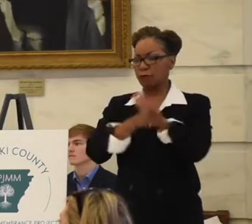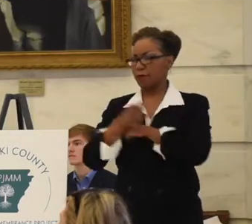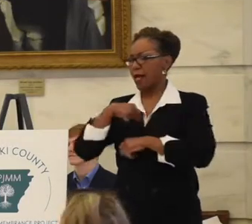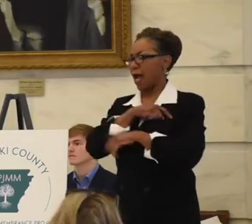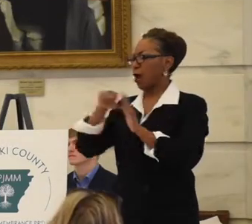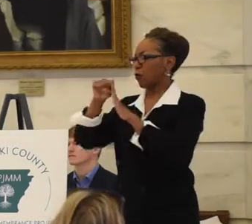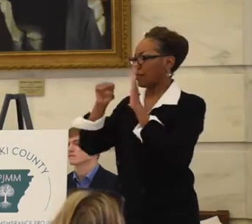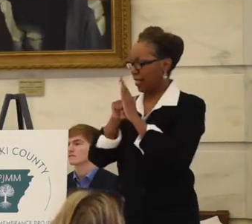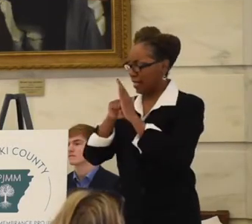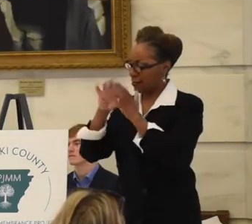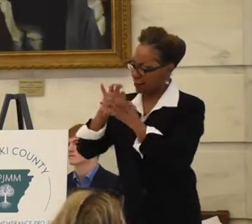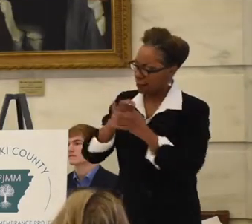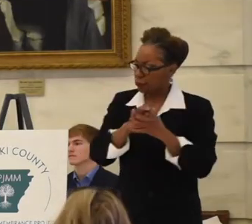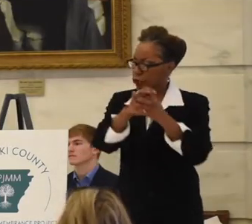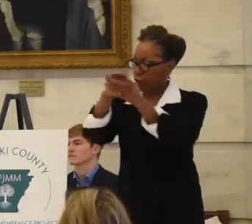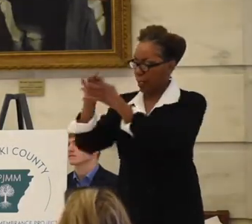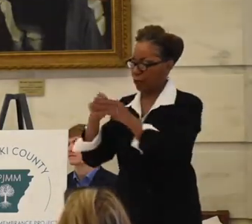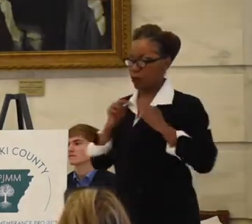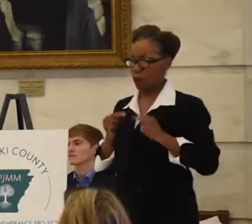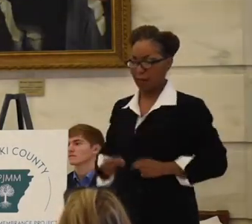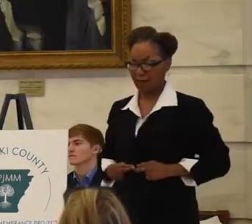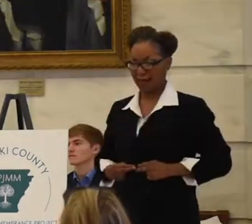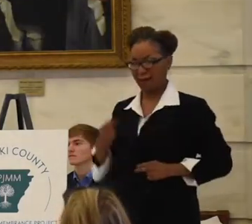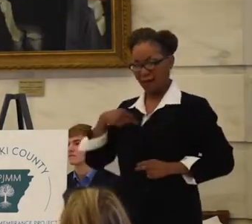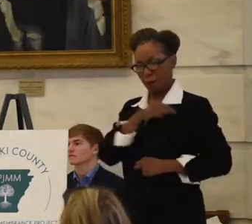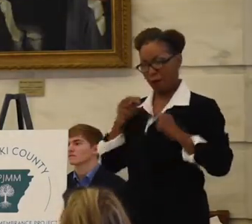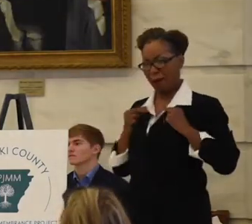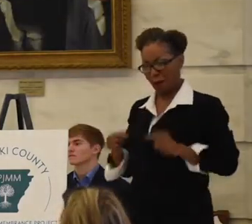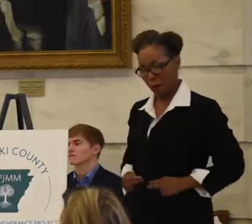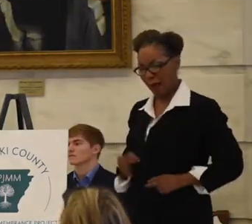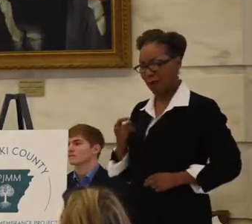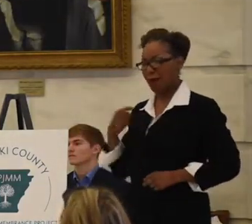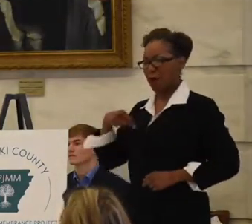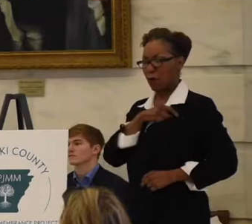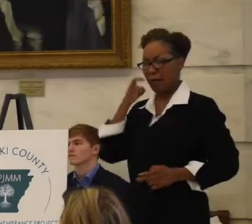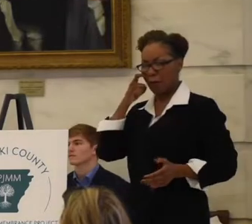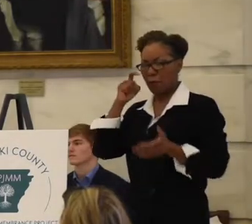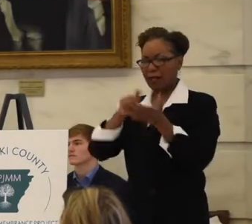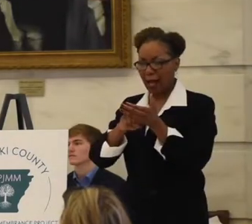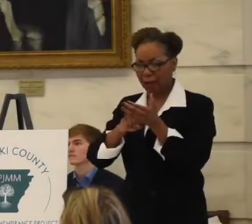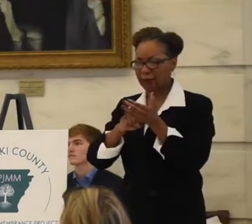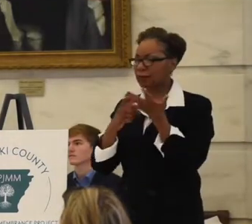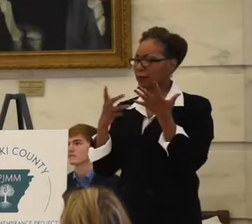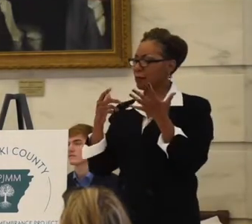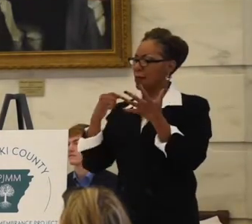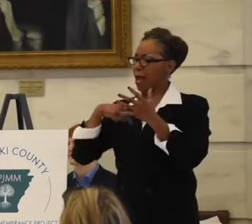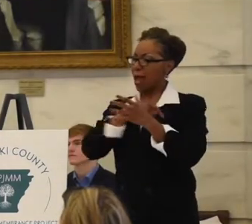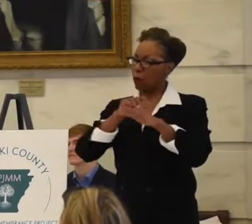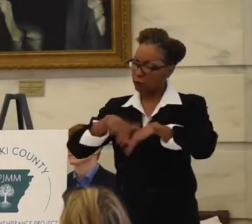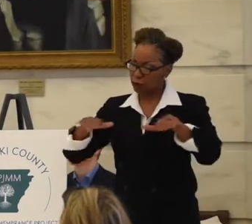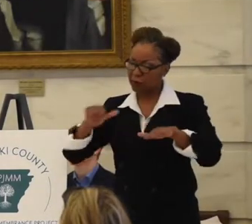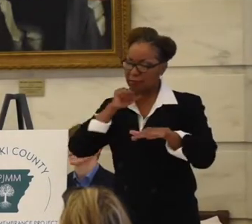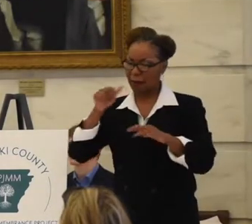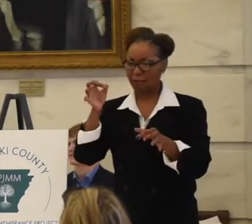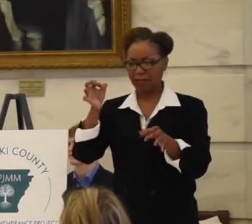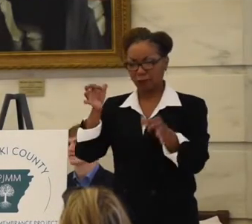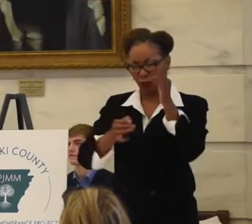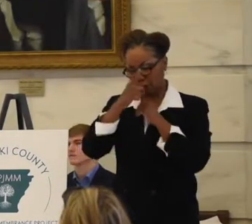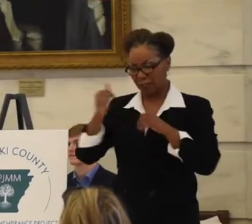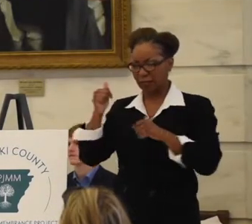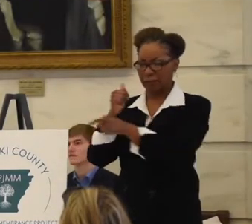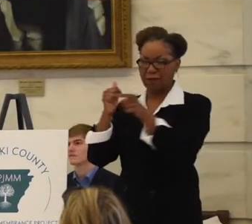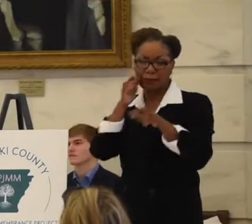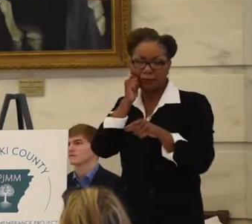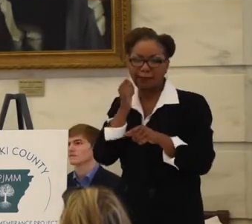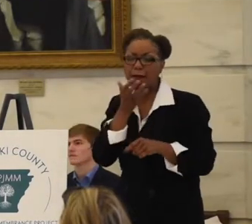our state's shared humanity, a humanity that realizes a dream where our children will not be judged by the color of